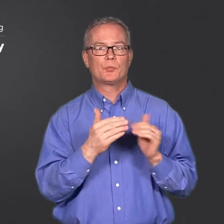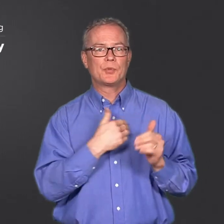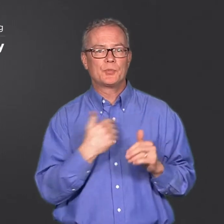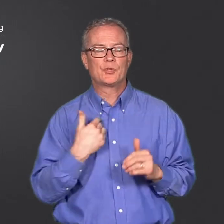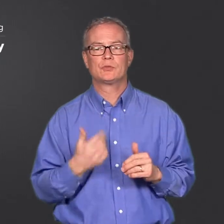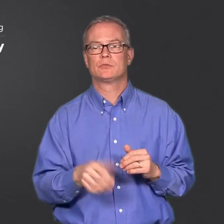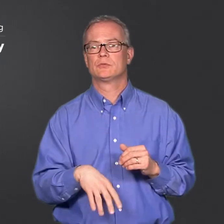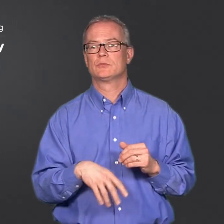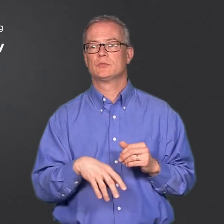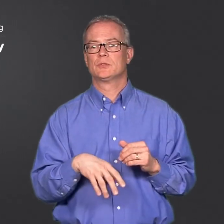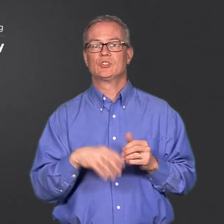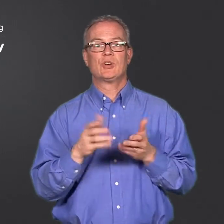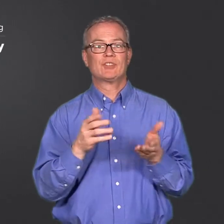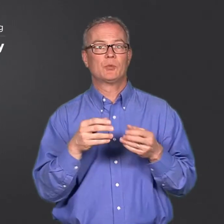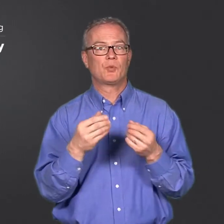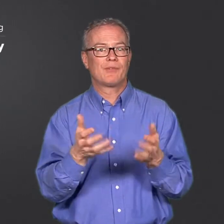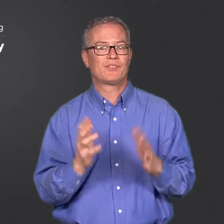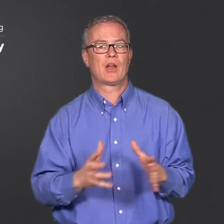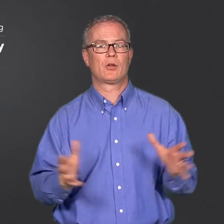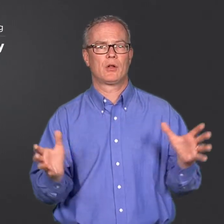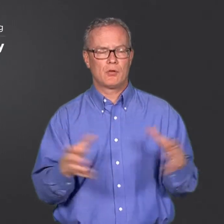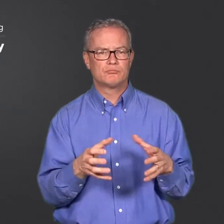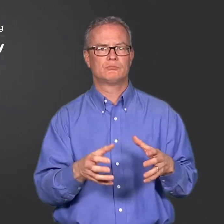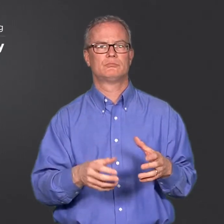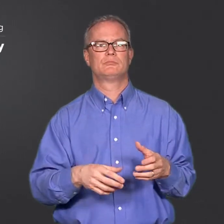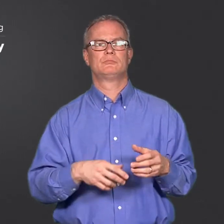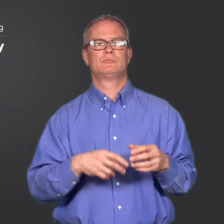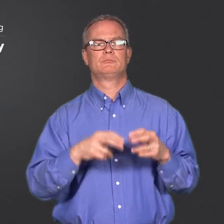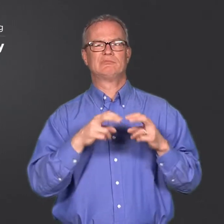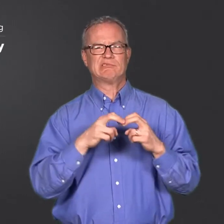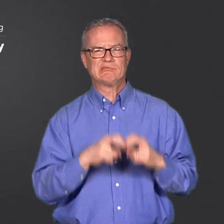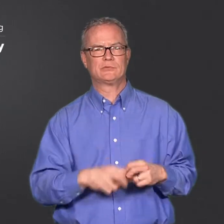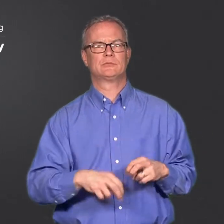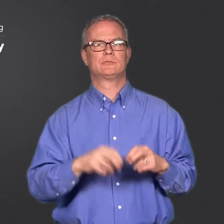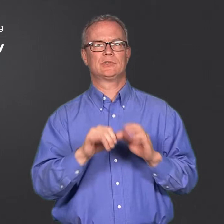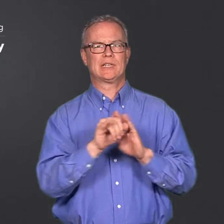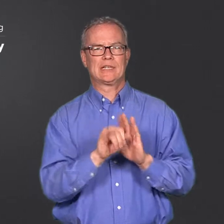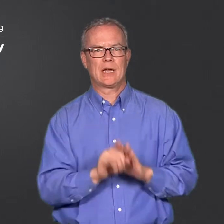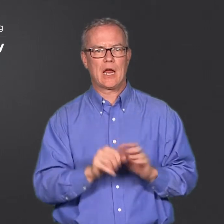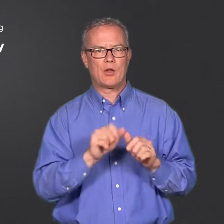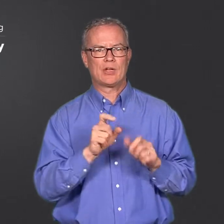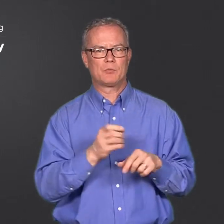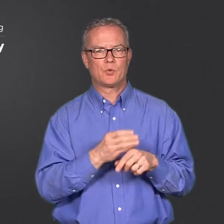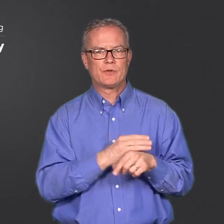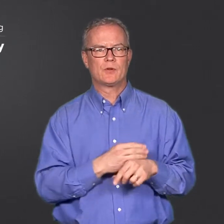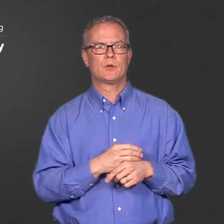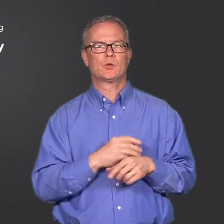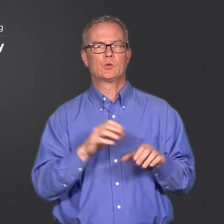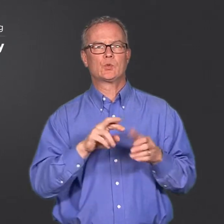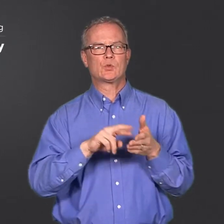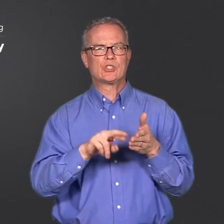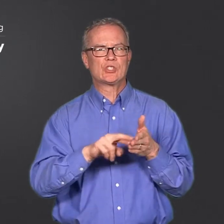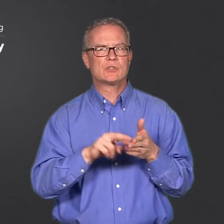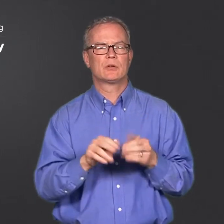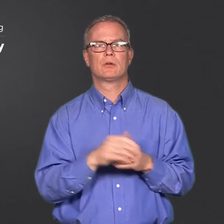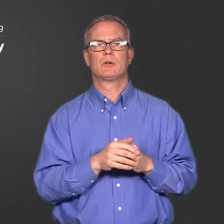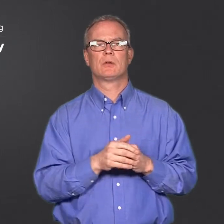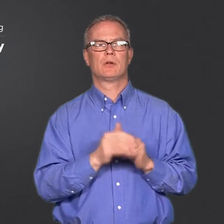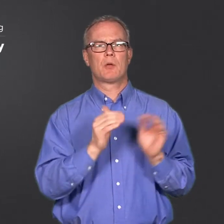policymakers, consumers, community members, service providers are all involved in assessing and identifying,